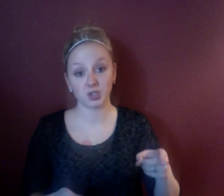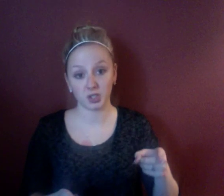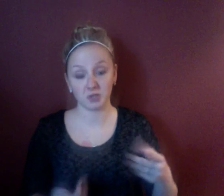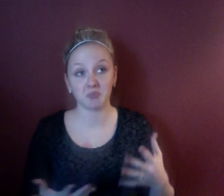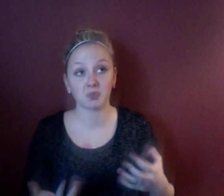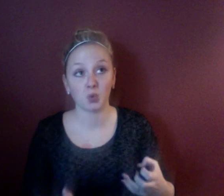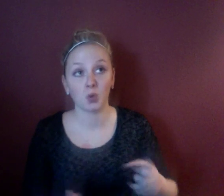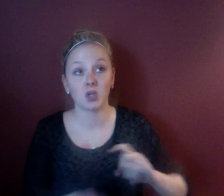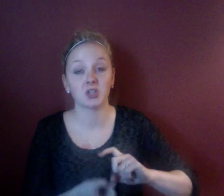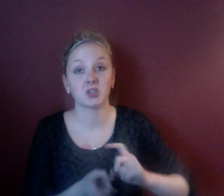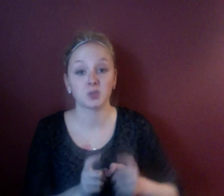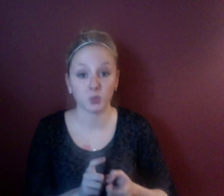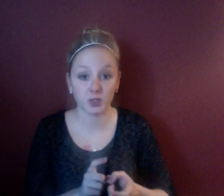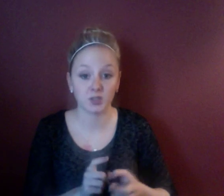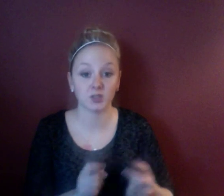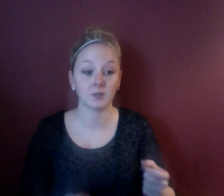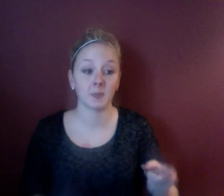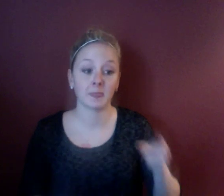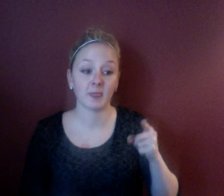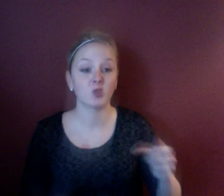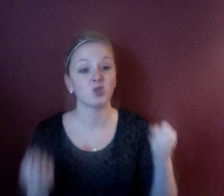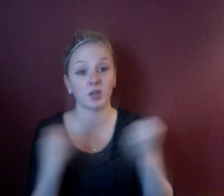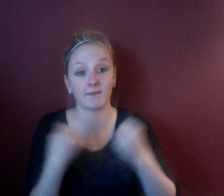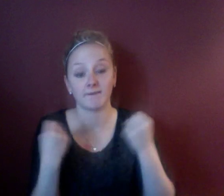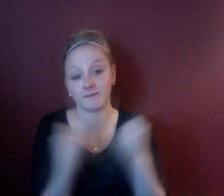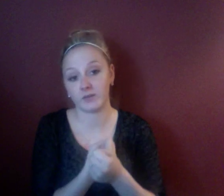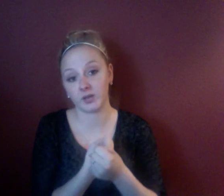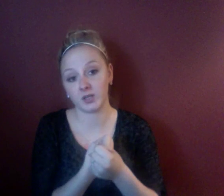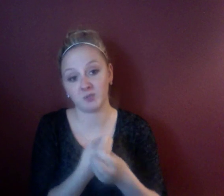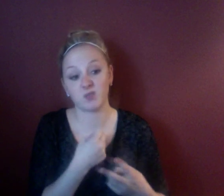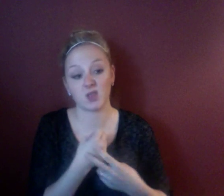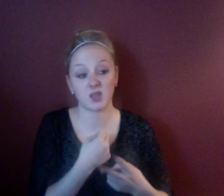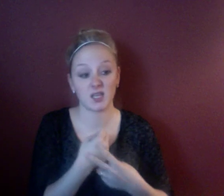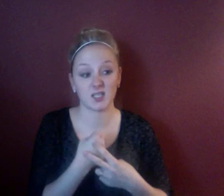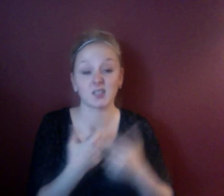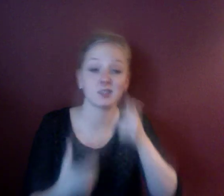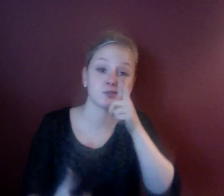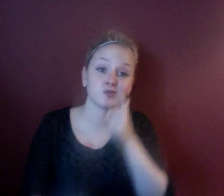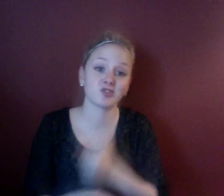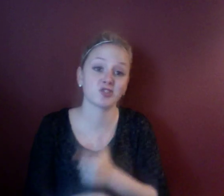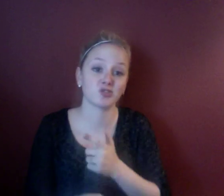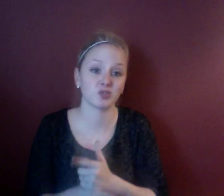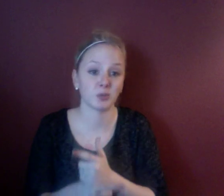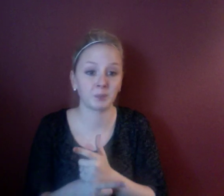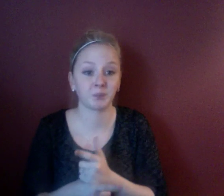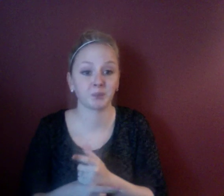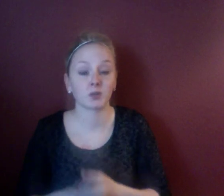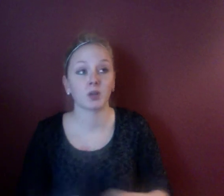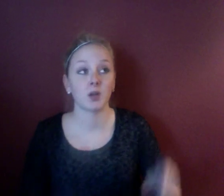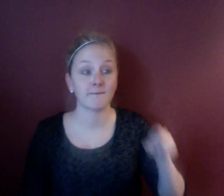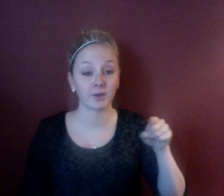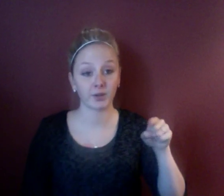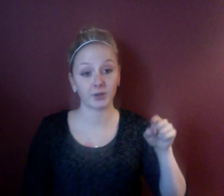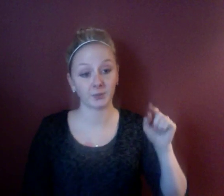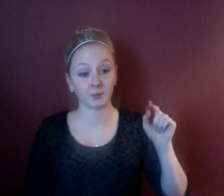clothes? Probably. There's a certain respect that this gives your vintage pieces. Somebody might say to you, you know what? That print on that blouse is